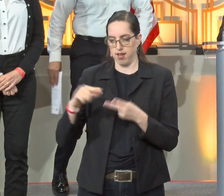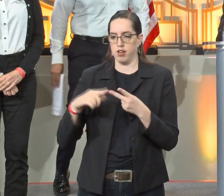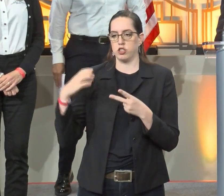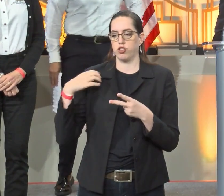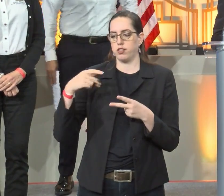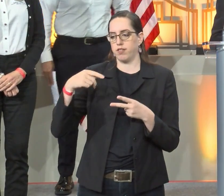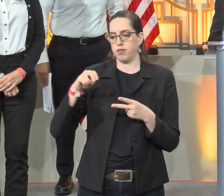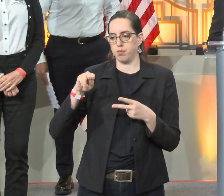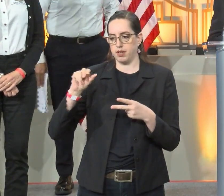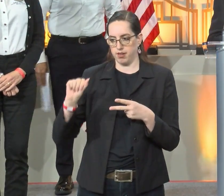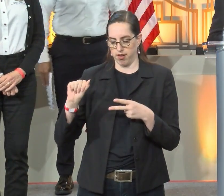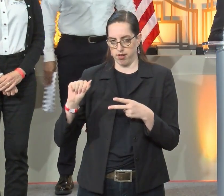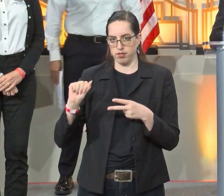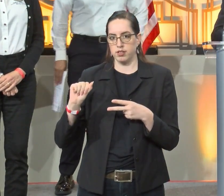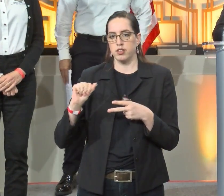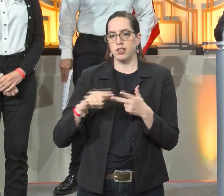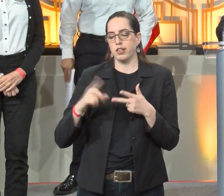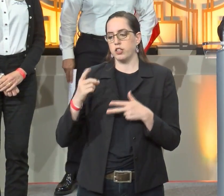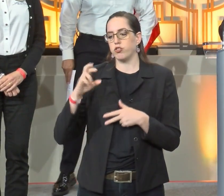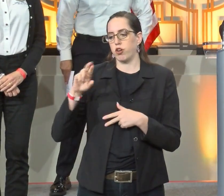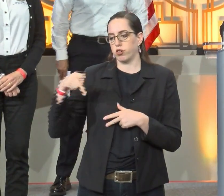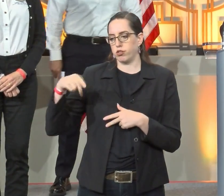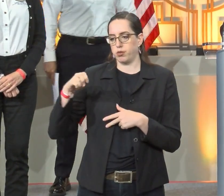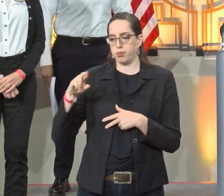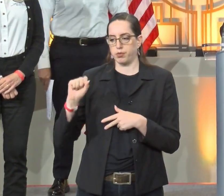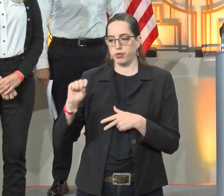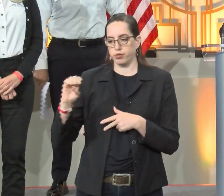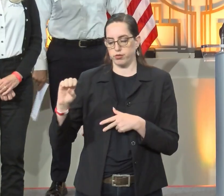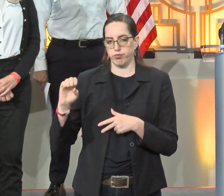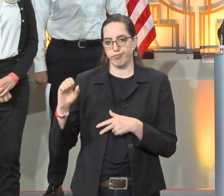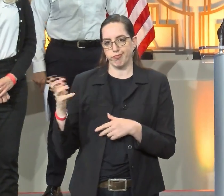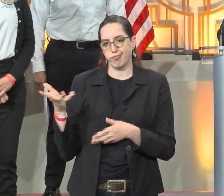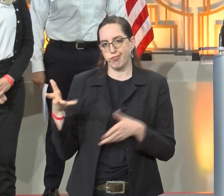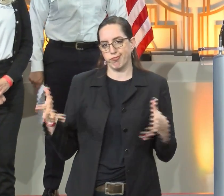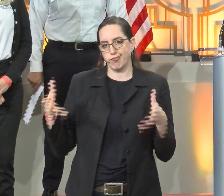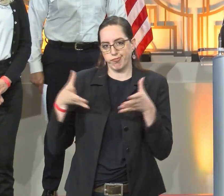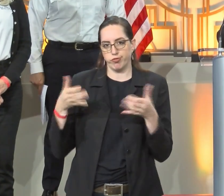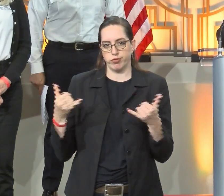Pena, and Dr. David Persse today.